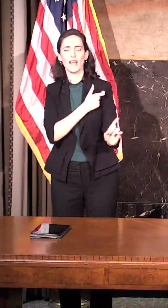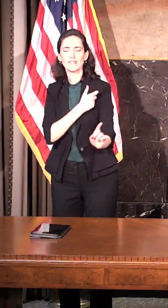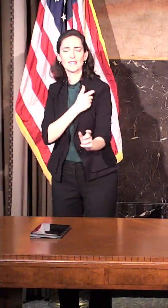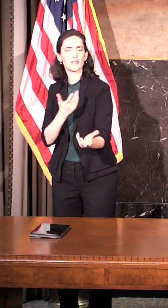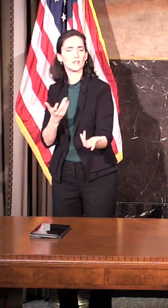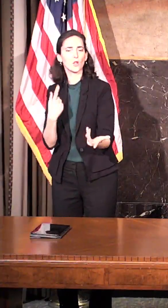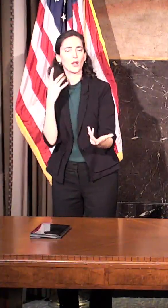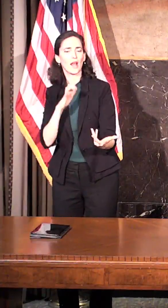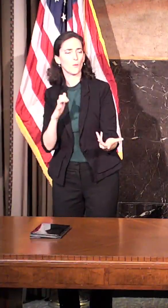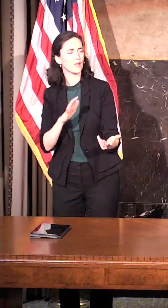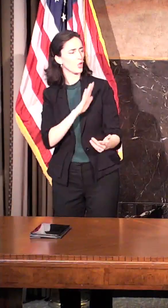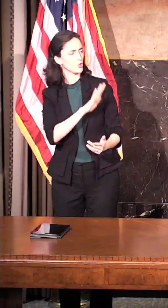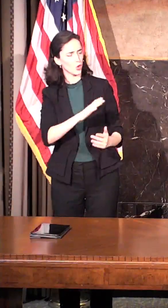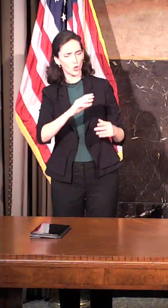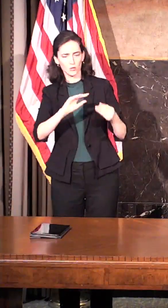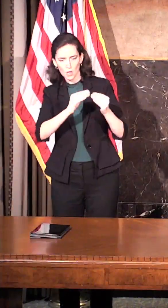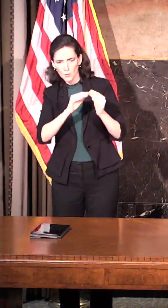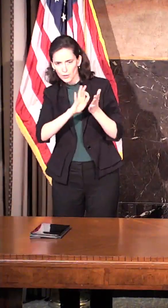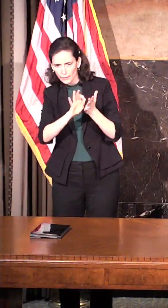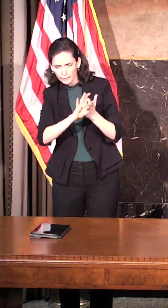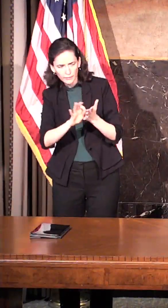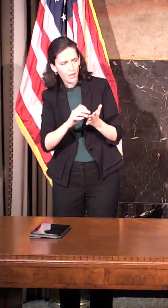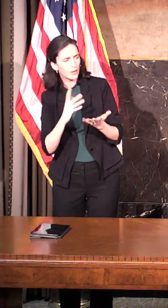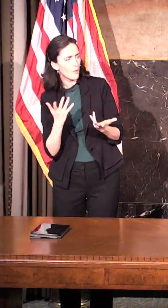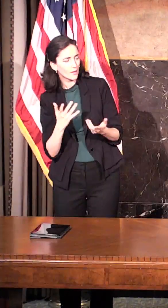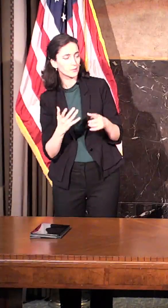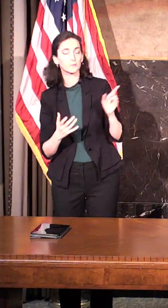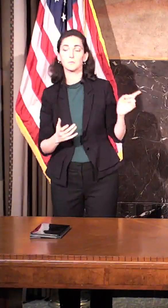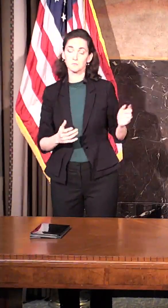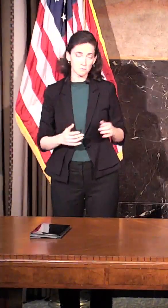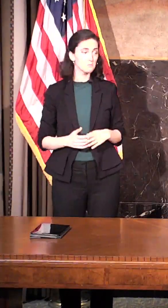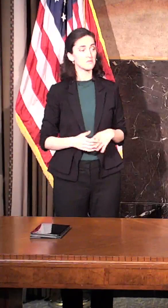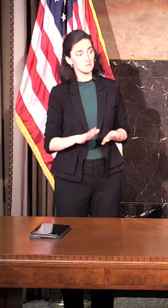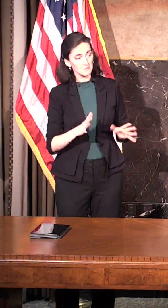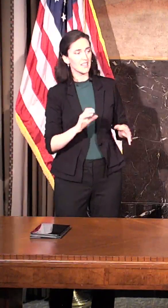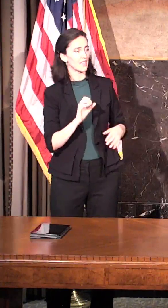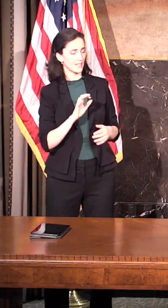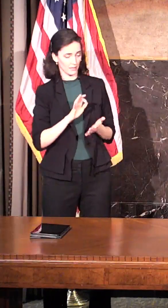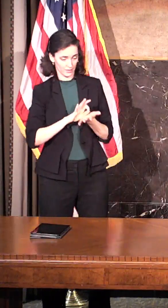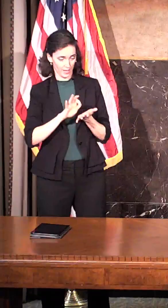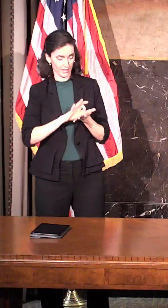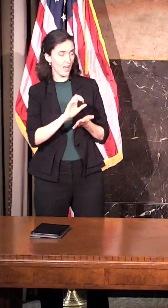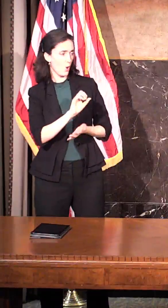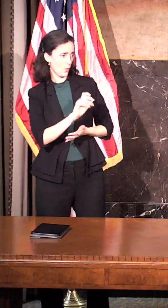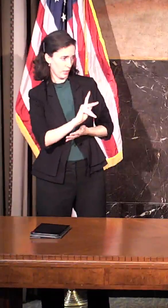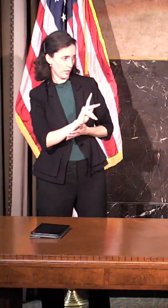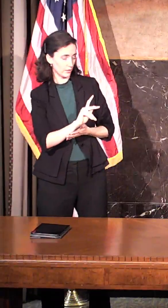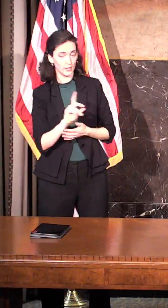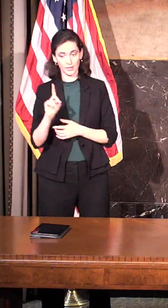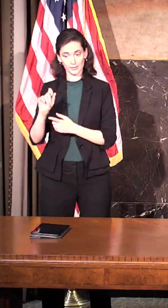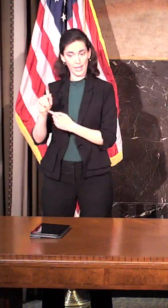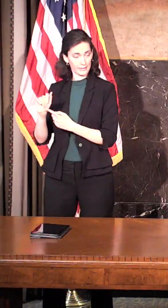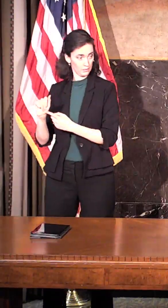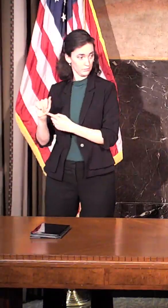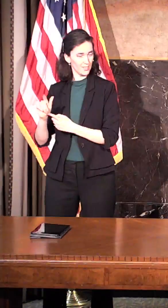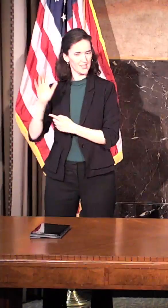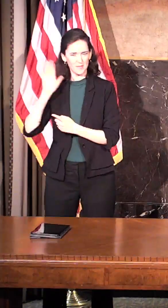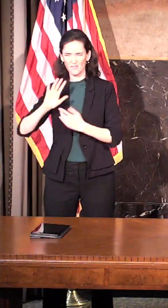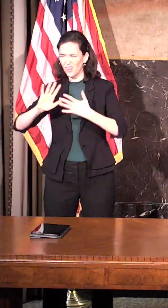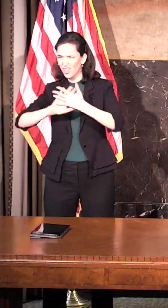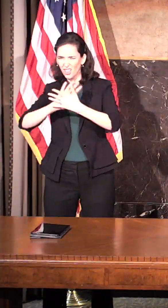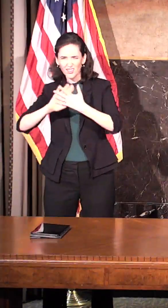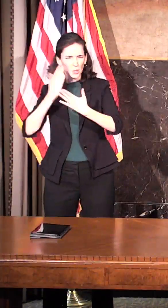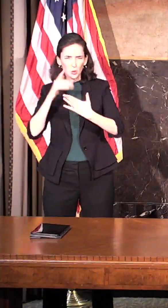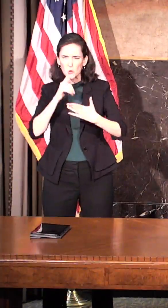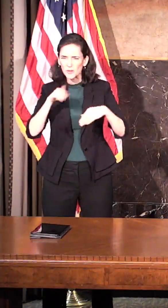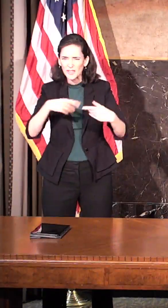okay. I'll tell you, the quality of our data, what we're able to get visibility on, has improved dramatically. And I do